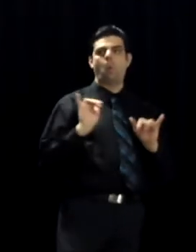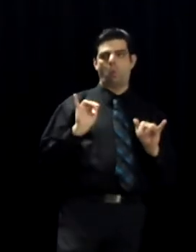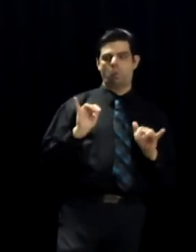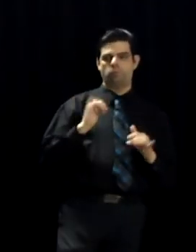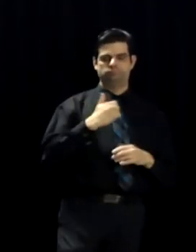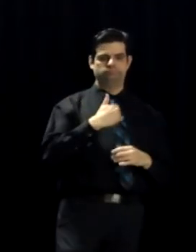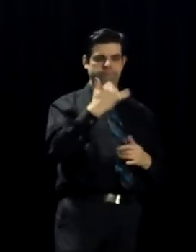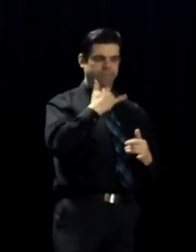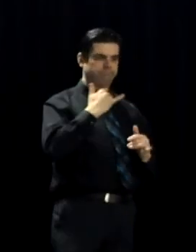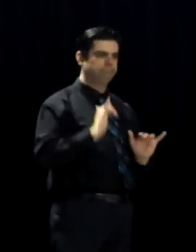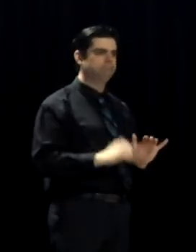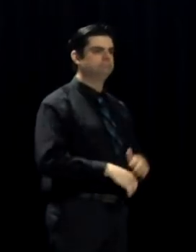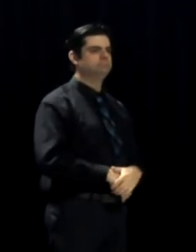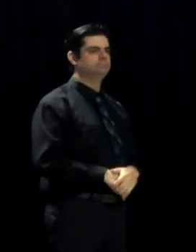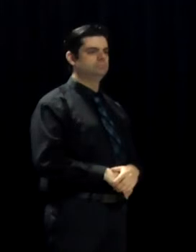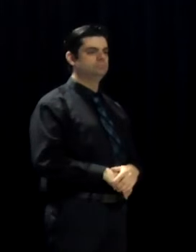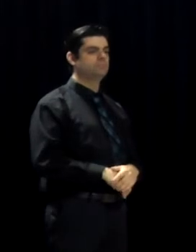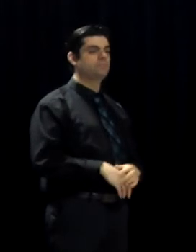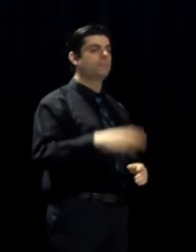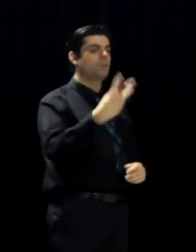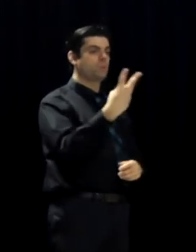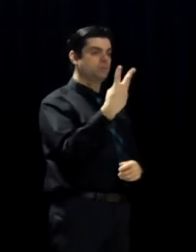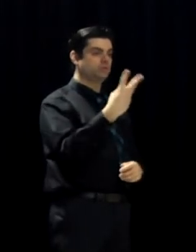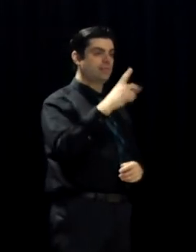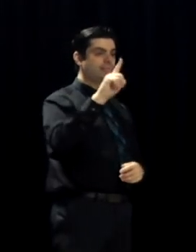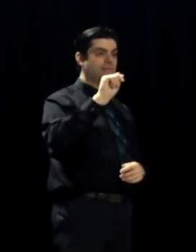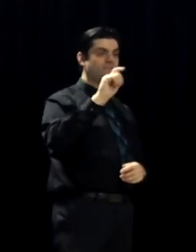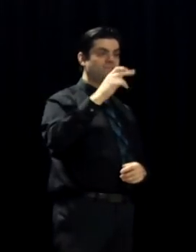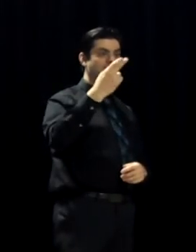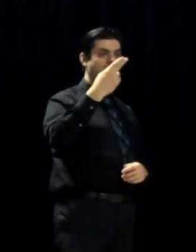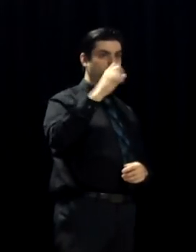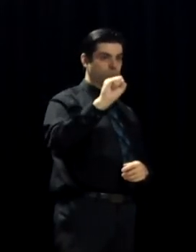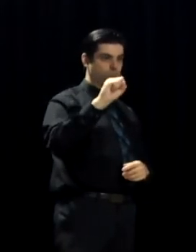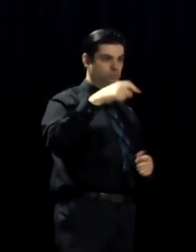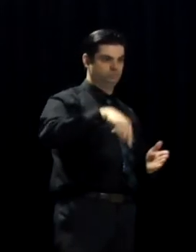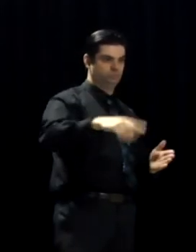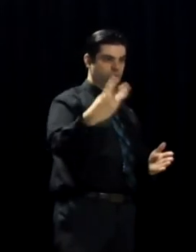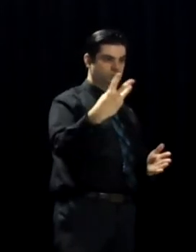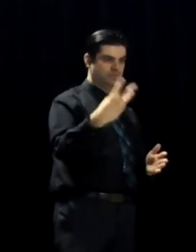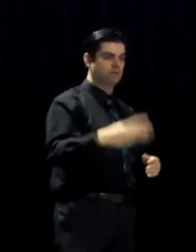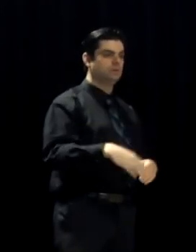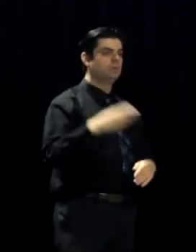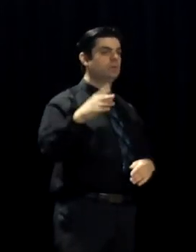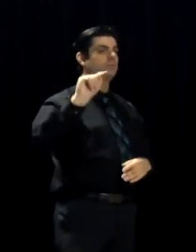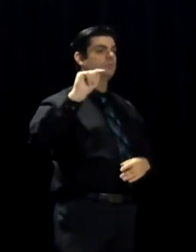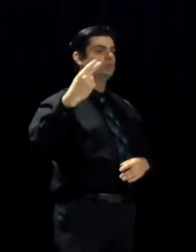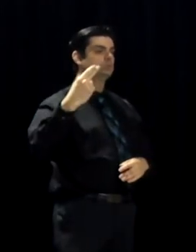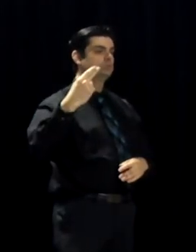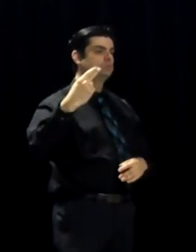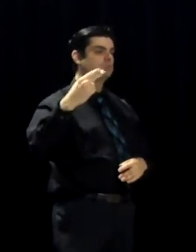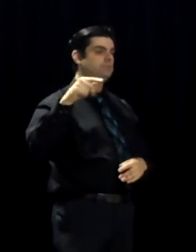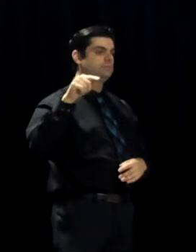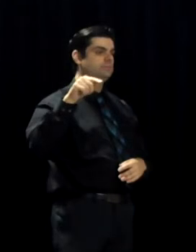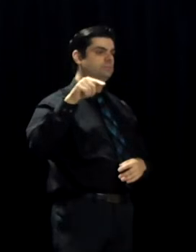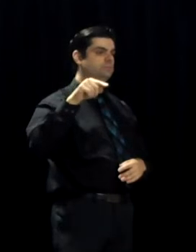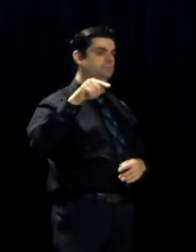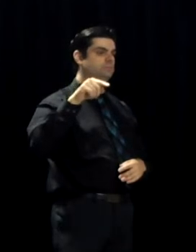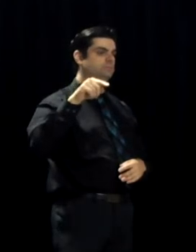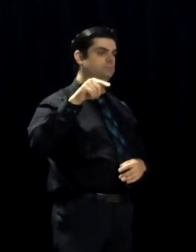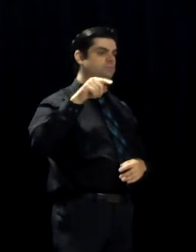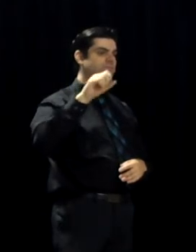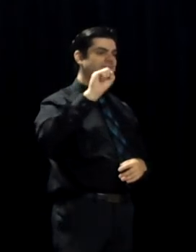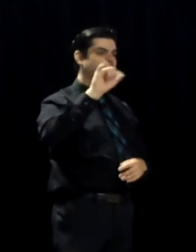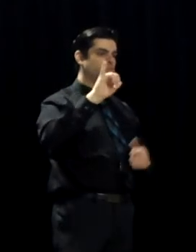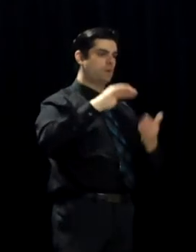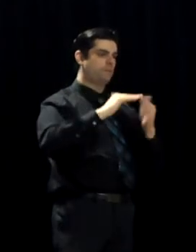Wednesday at Lafayette High School and Thursday the 28th at the Syracuse Community Health Center on East Genesee Street. And you